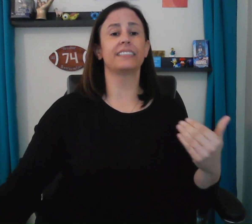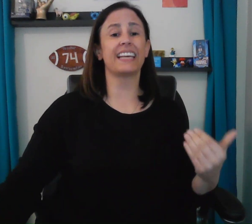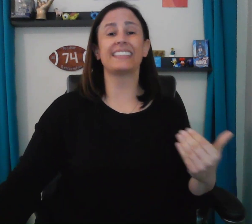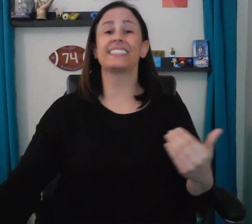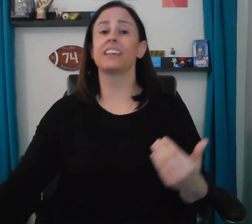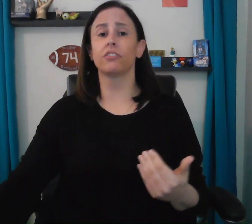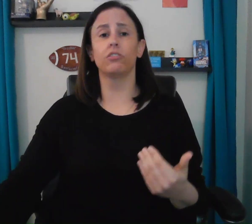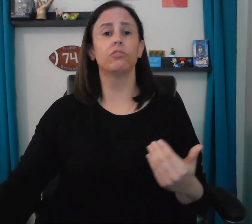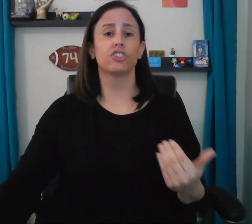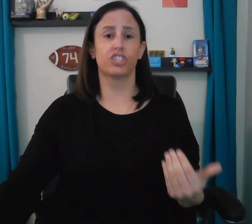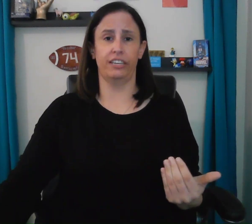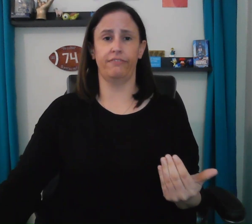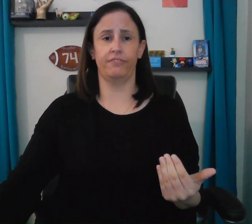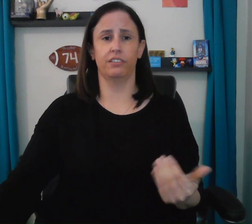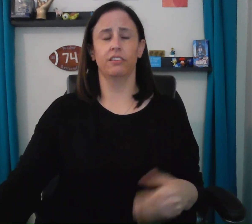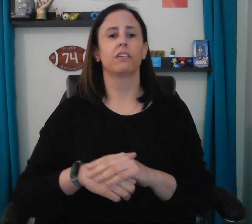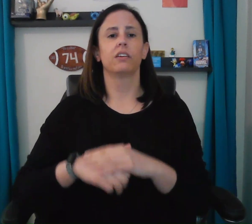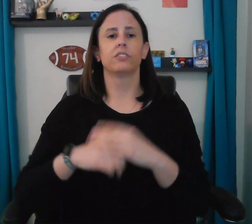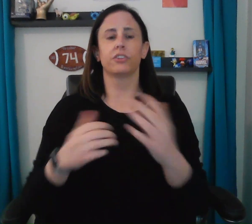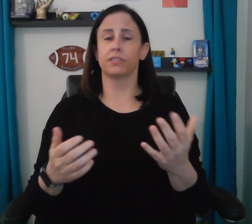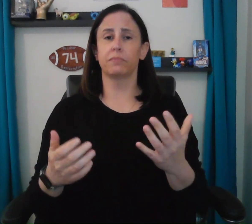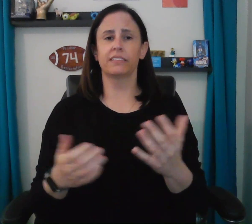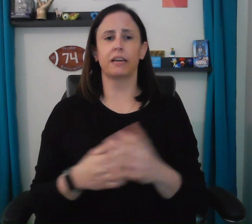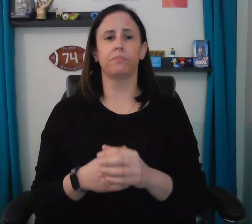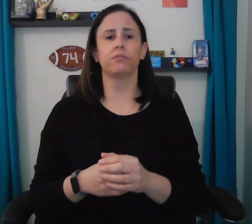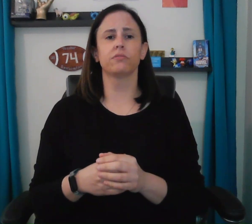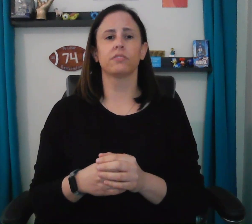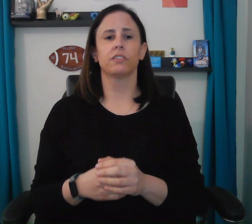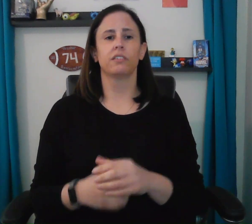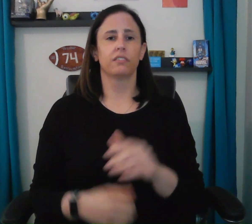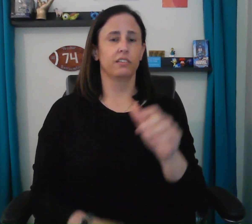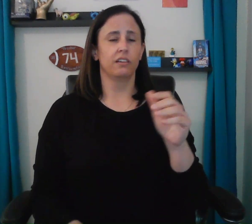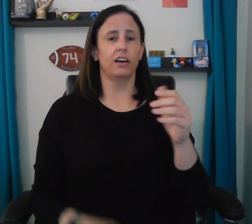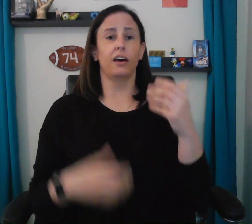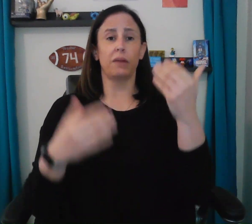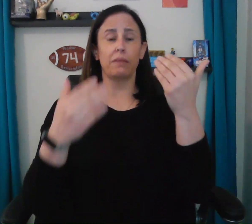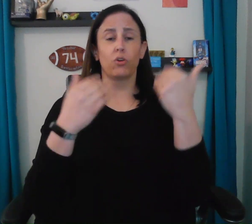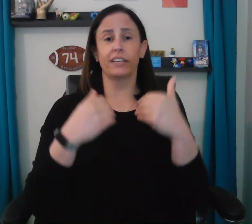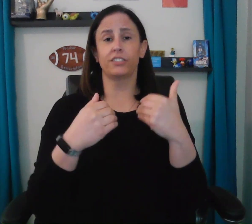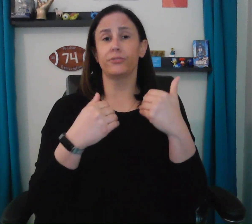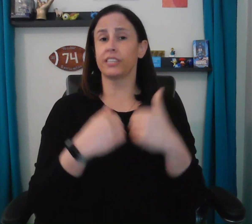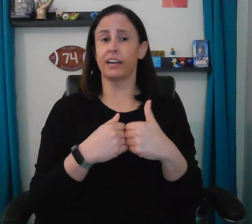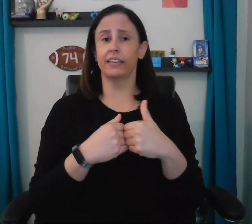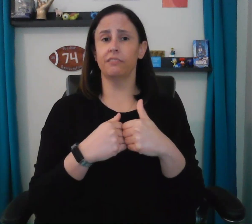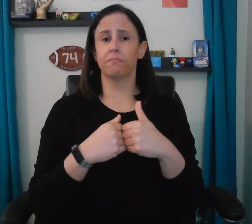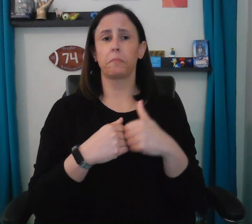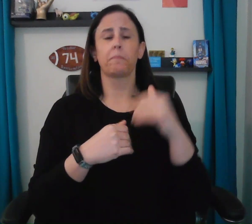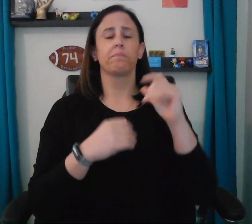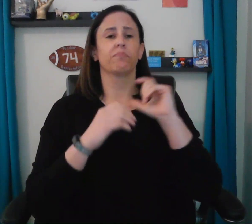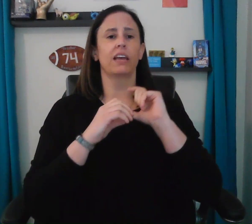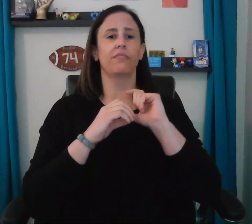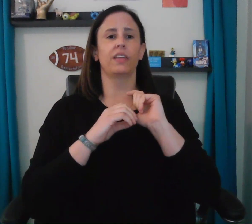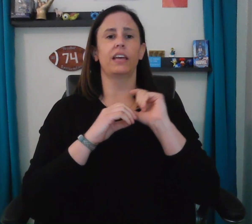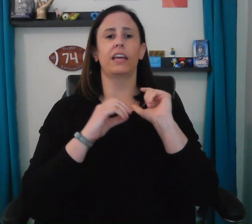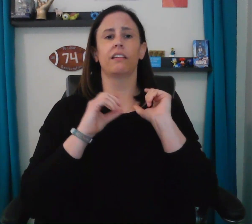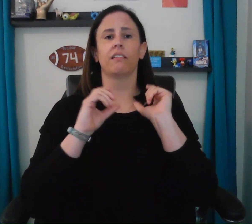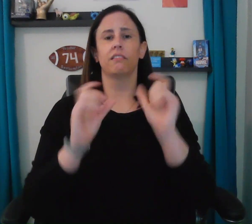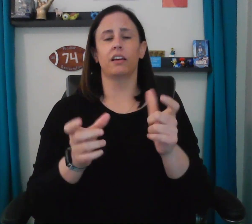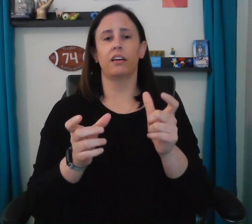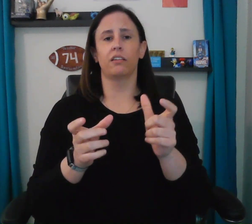a subtle shift. So some examples, I'm going to sign it and then